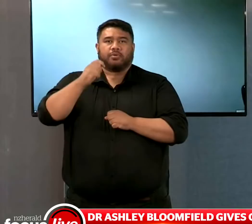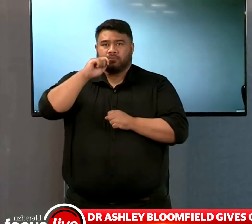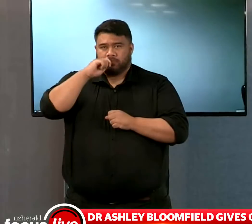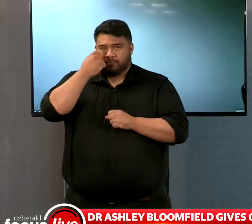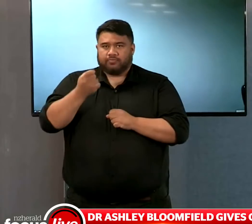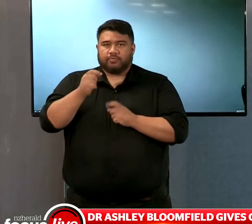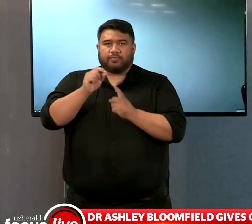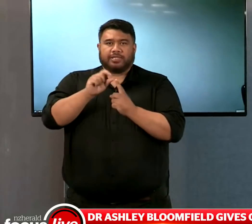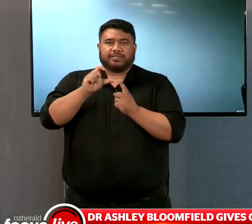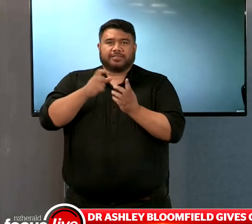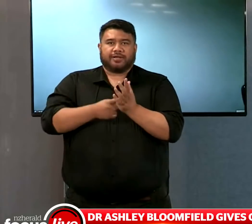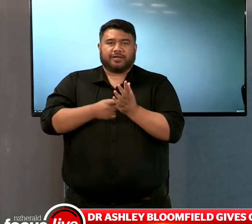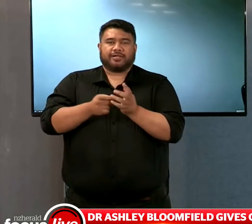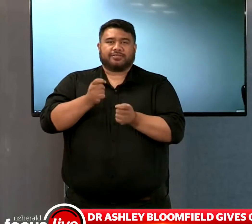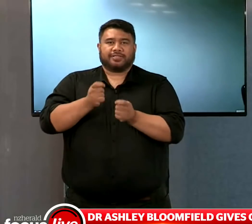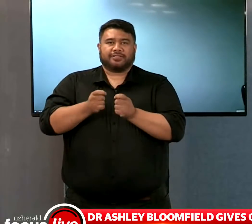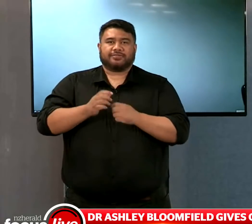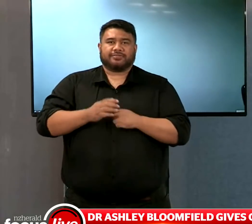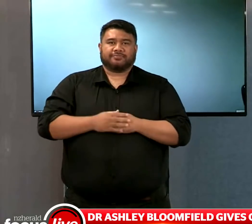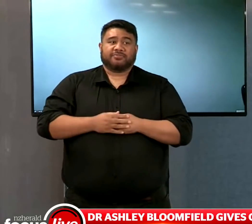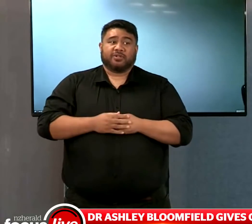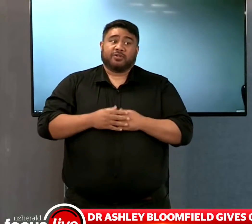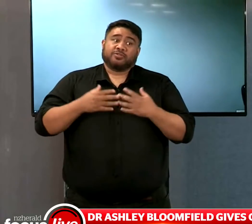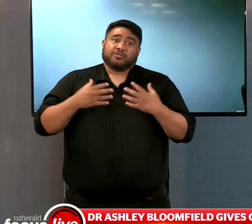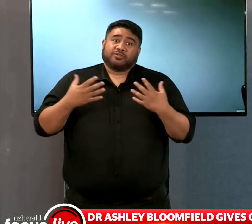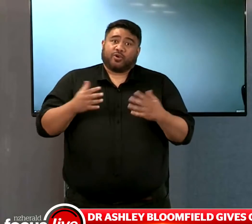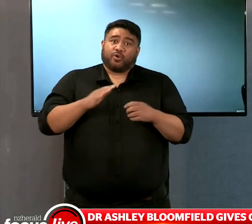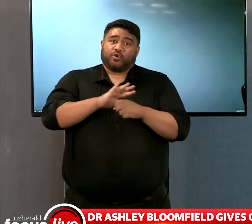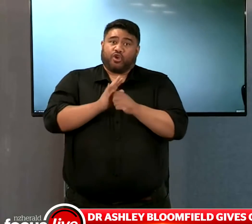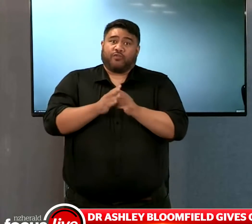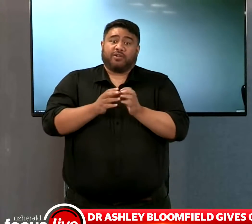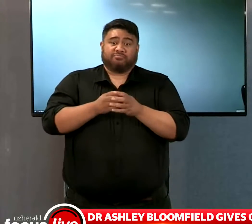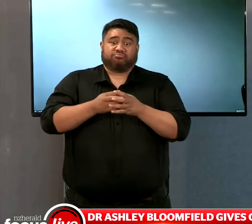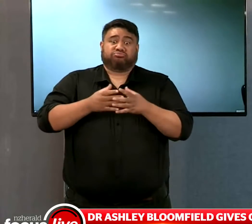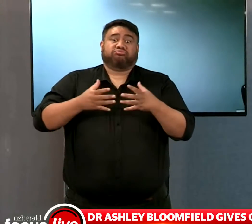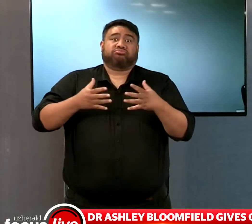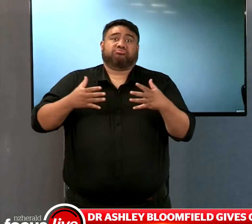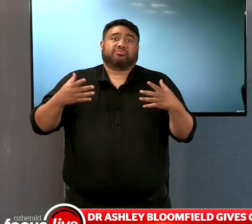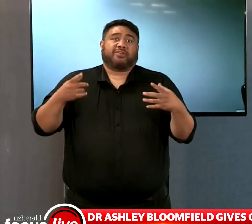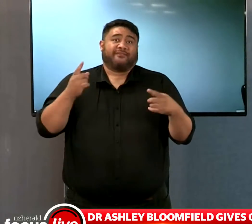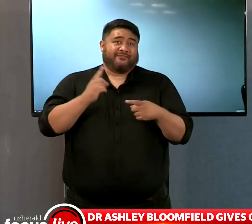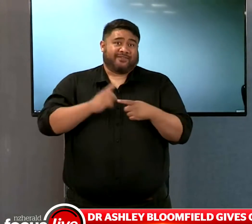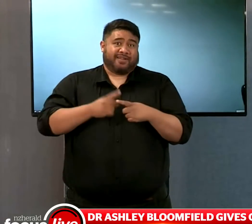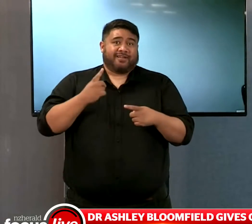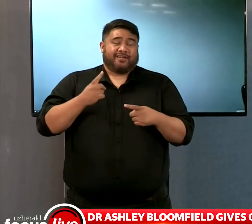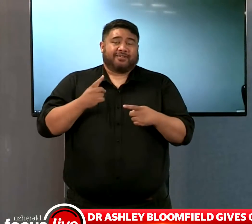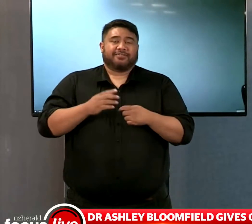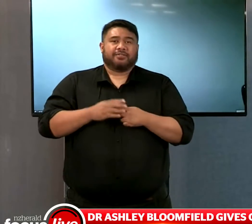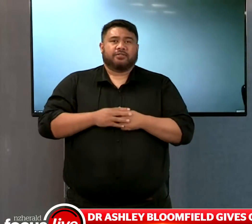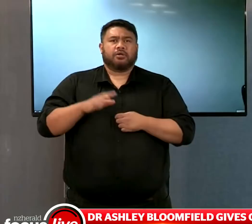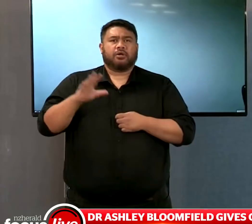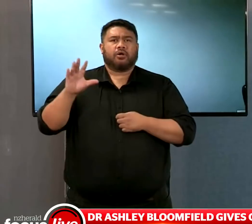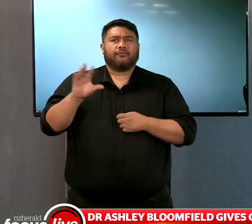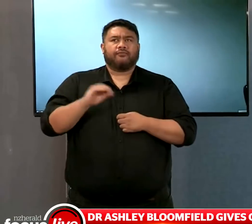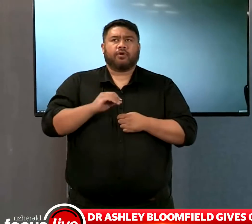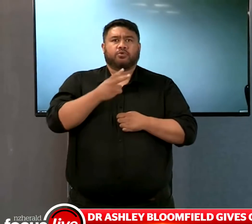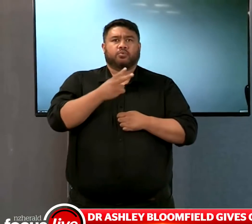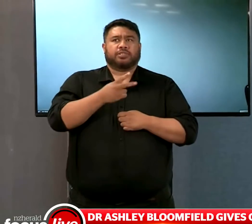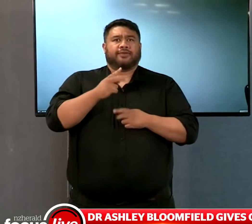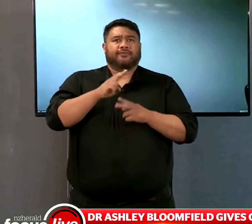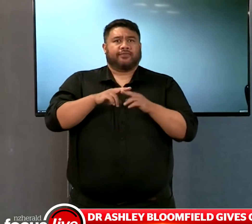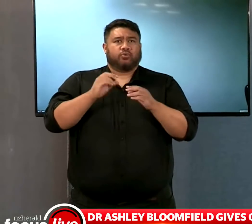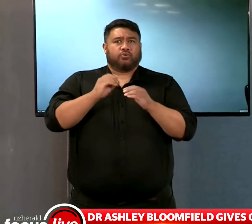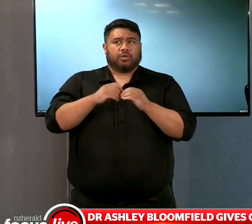So our cases continue to rise rapidly, and for the period from the 21st to the 27th of